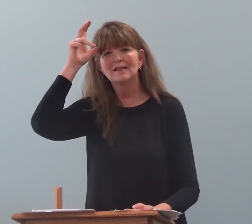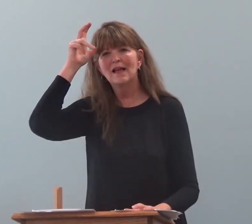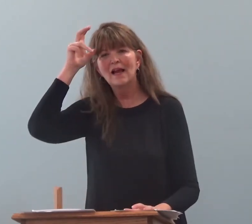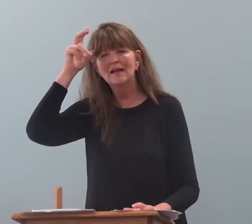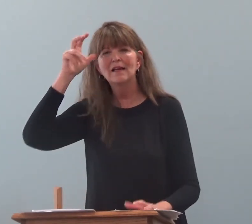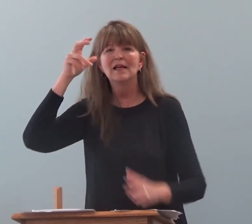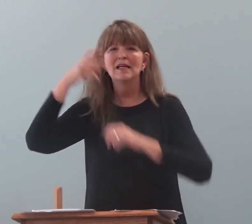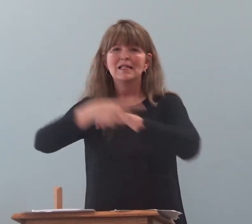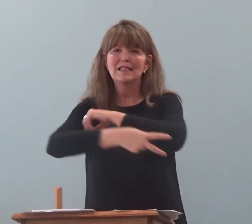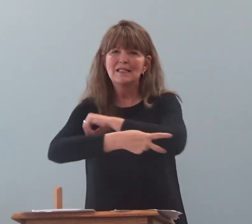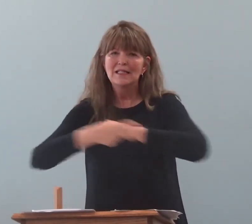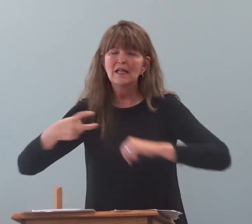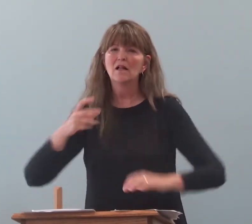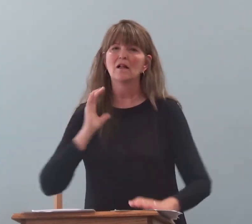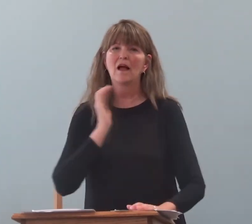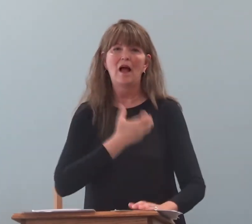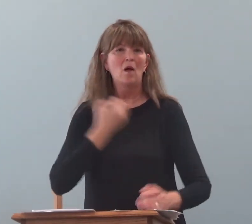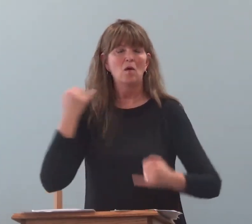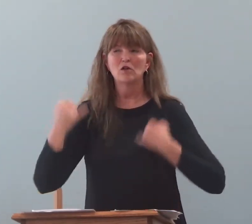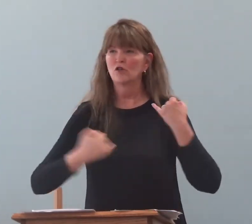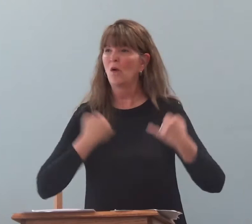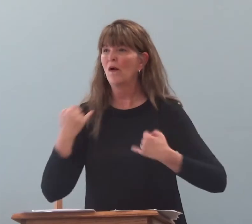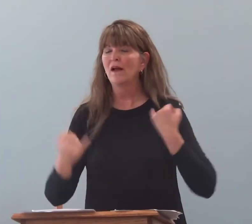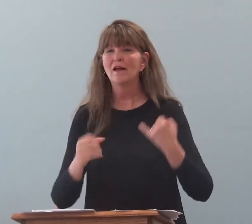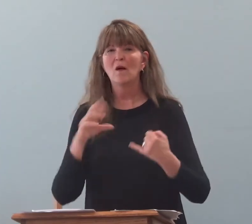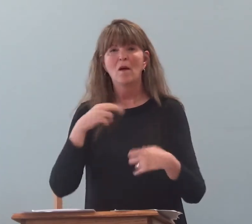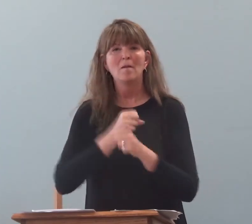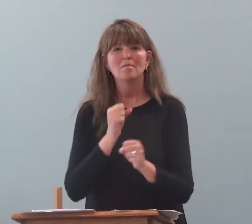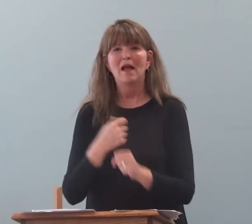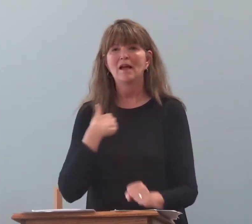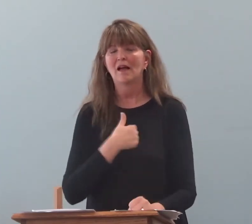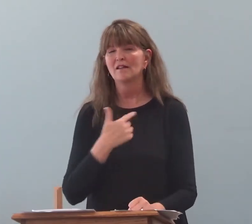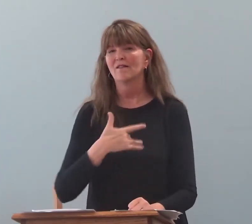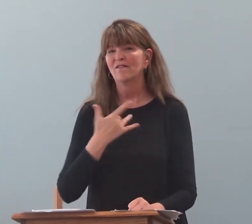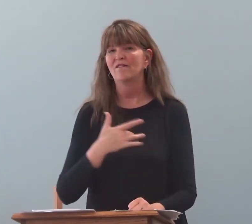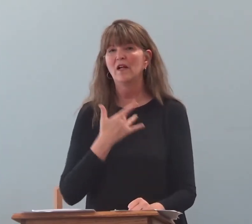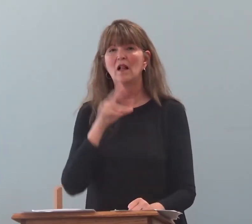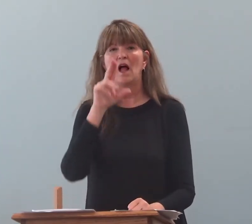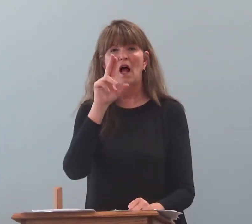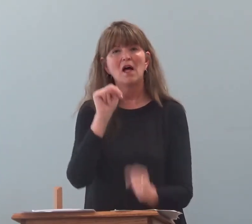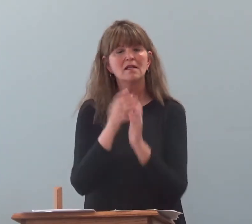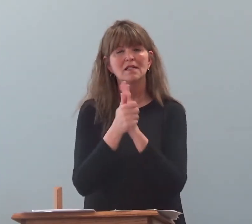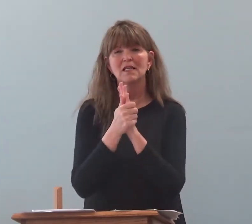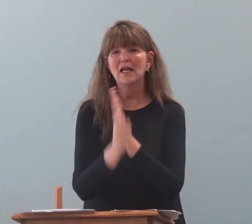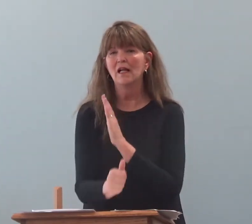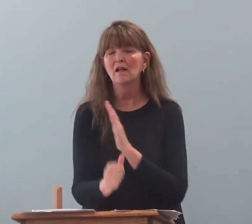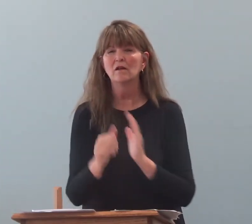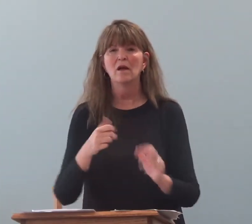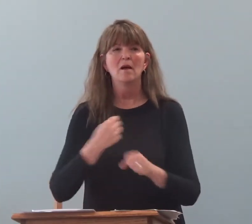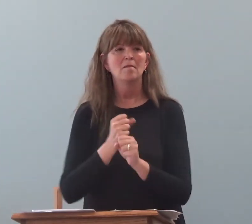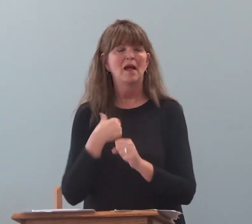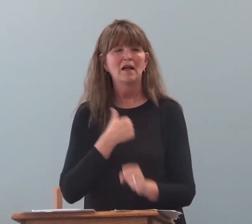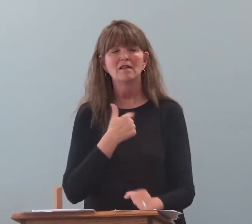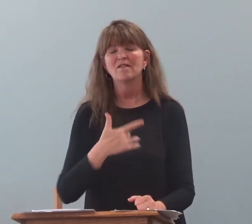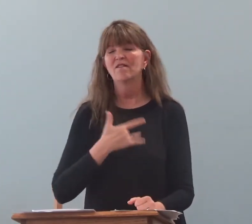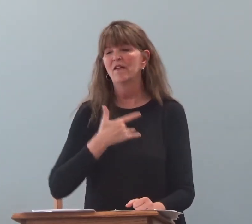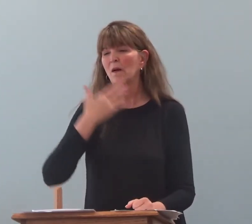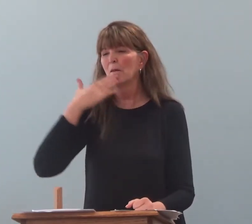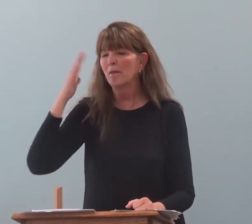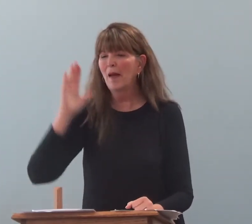not going to allow Satan to rob our joy, or make us feel unable, or